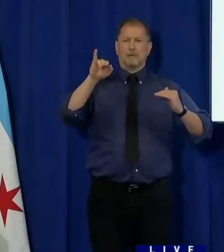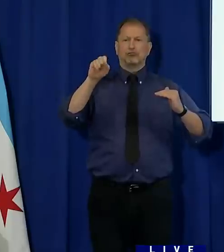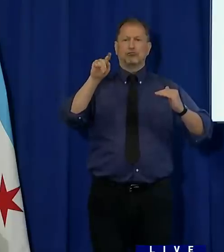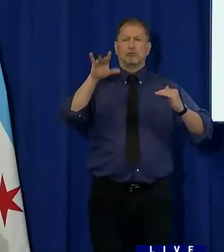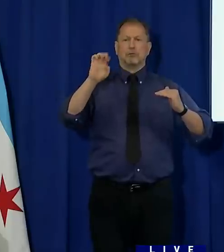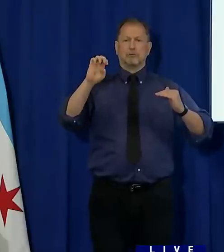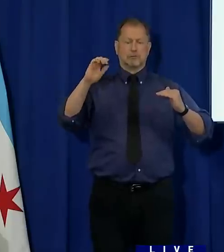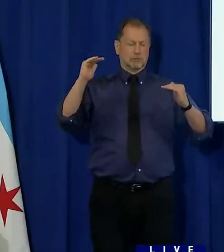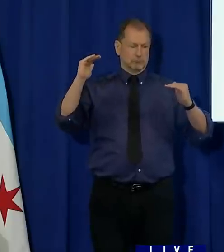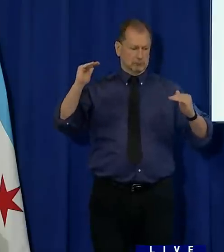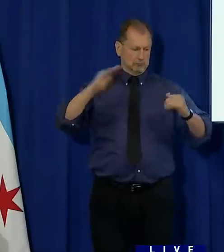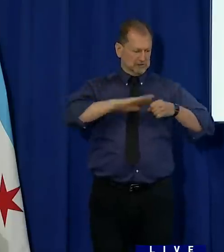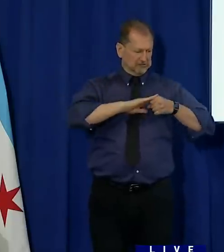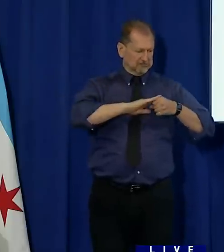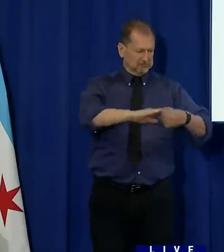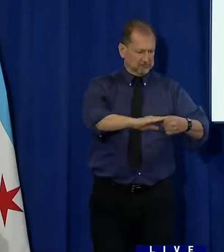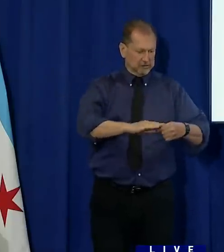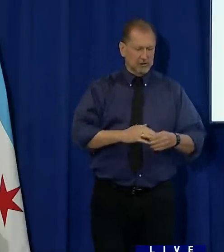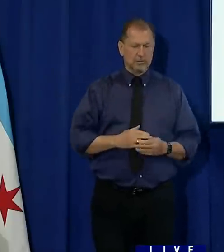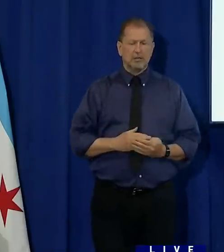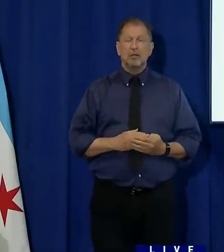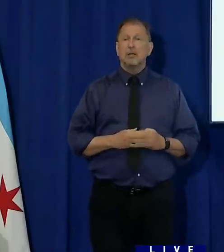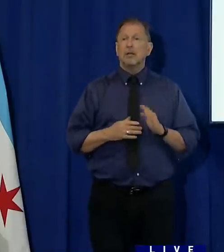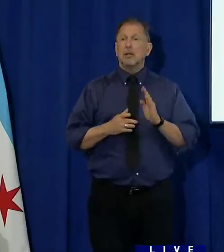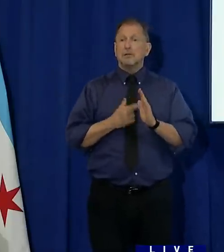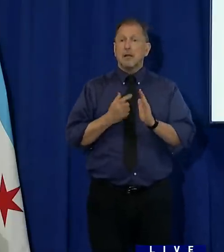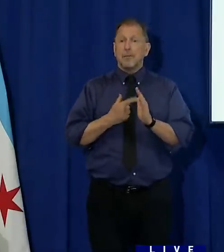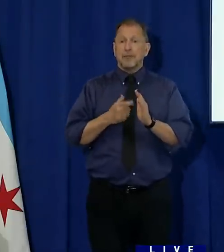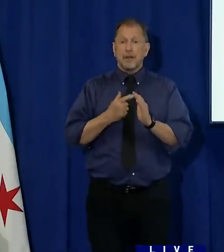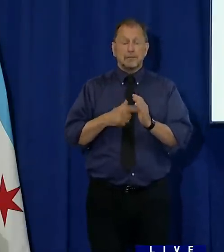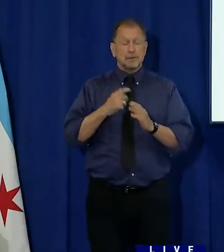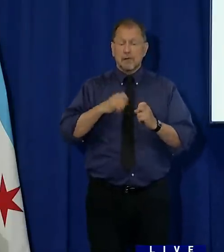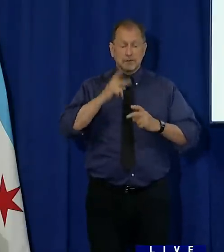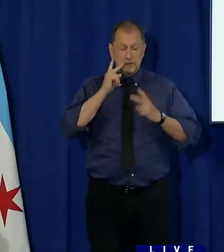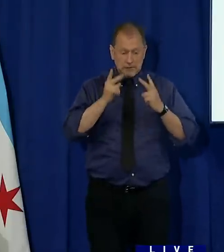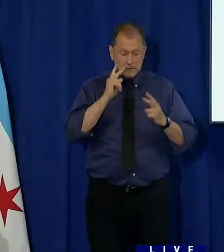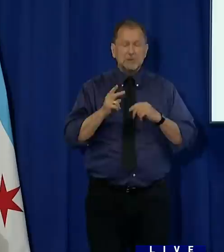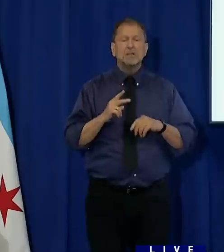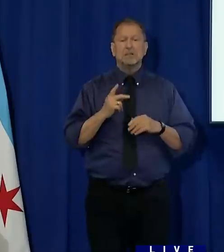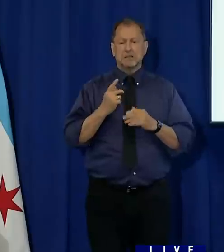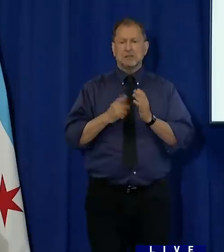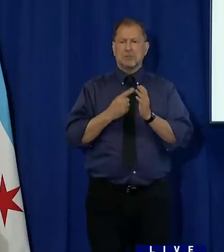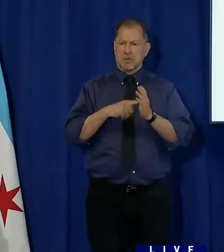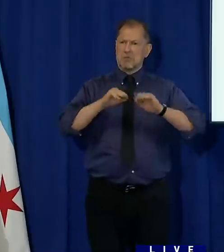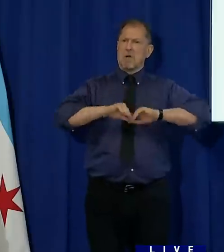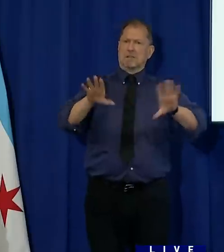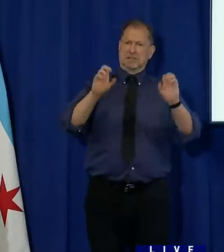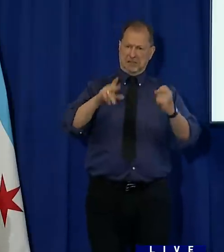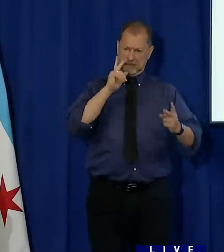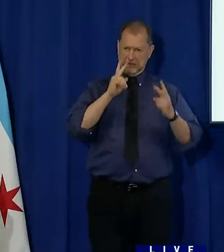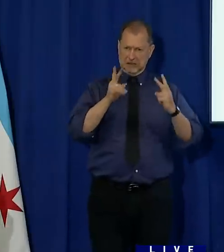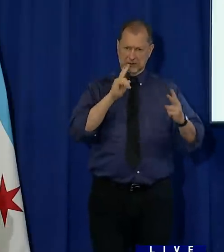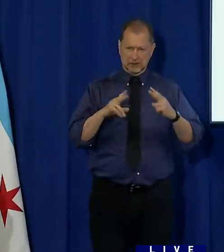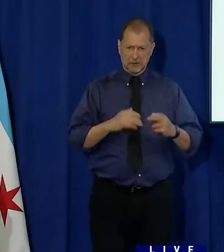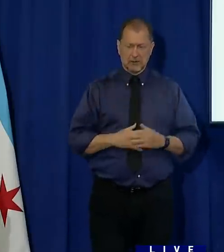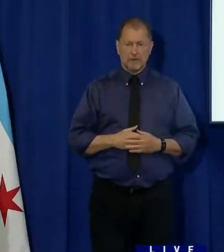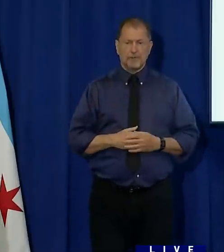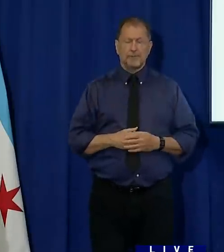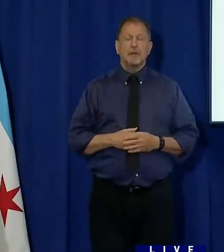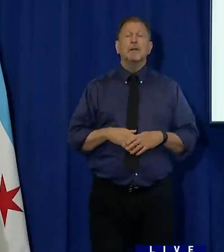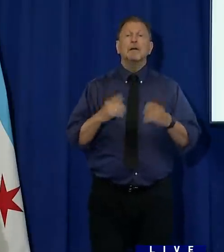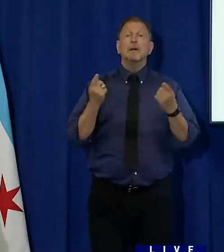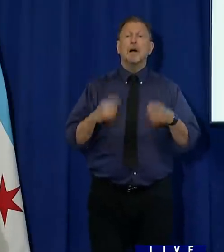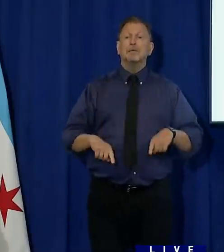obvious, but also subtle and insidious ways. Of course, when a black